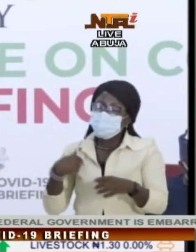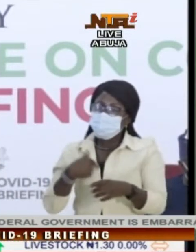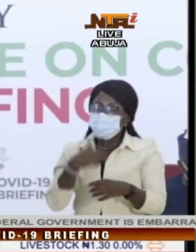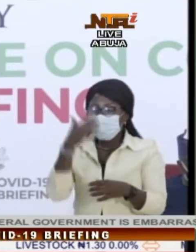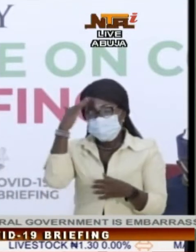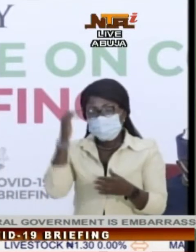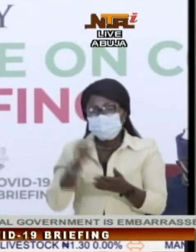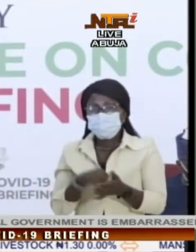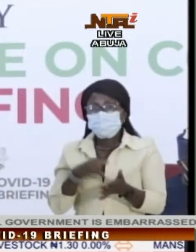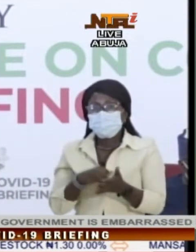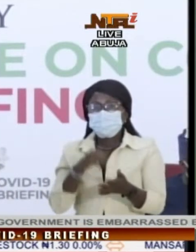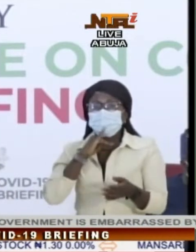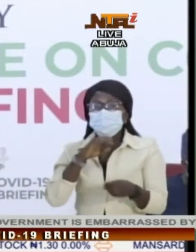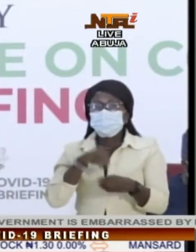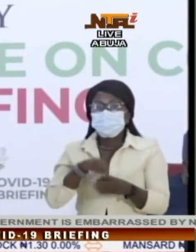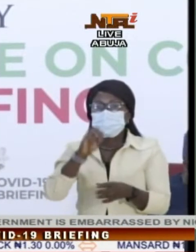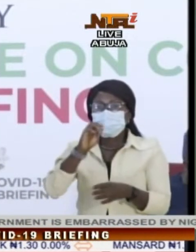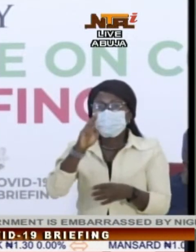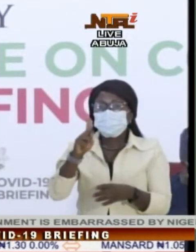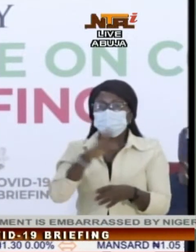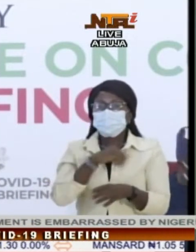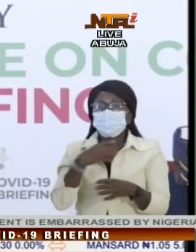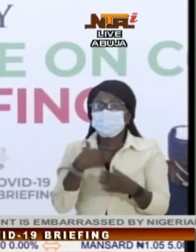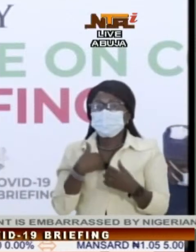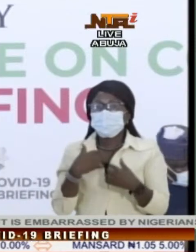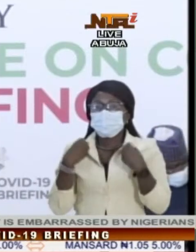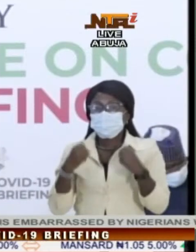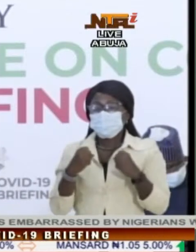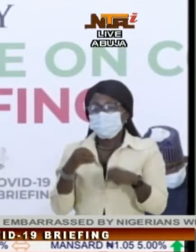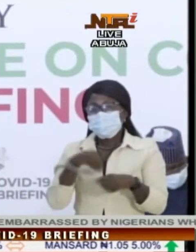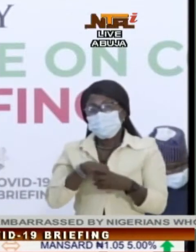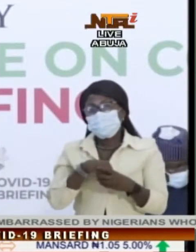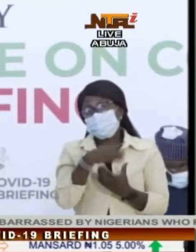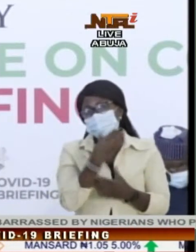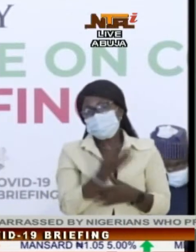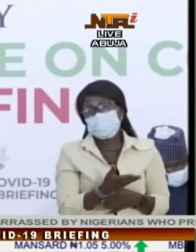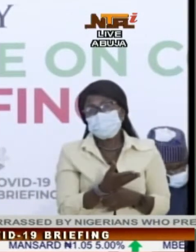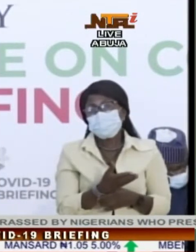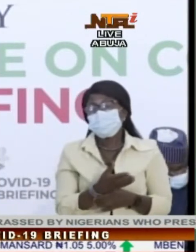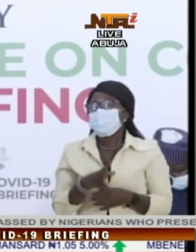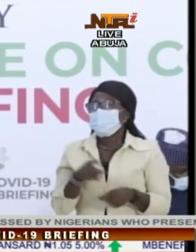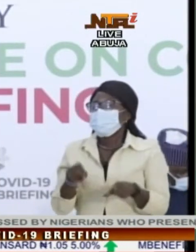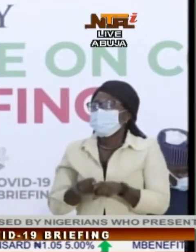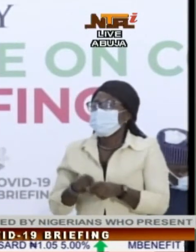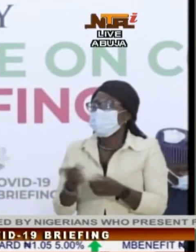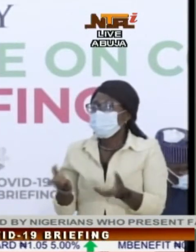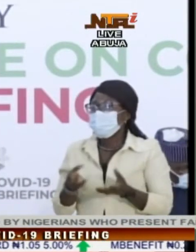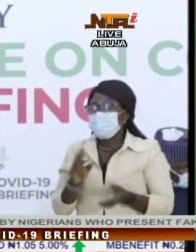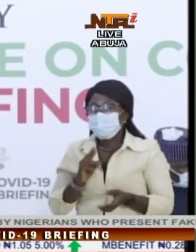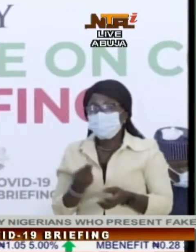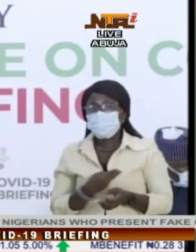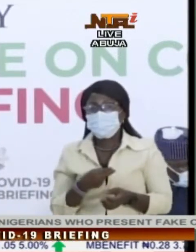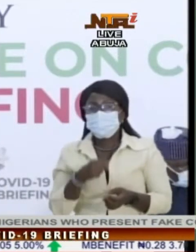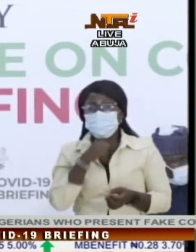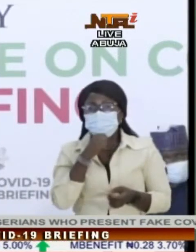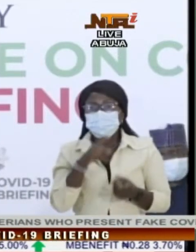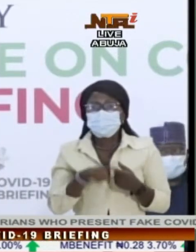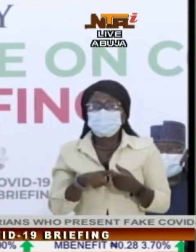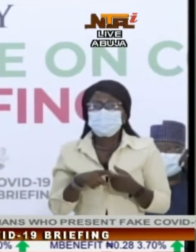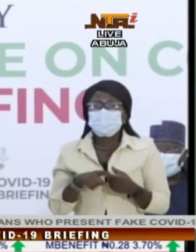that the predominant strains are the new variants. I also want us not to obsess too